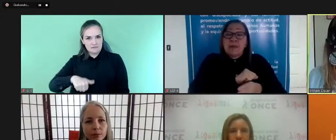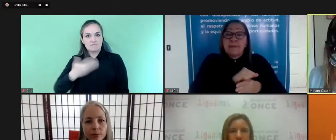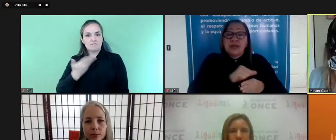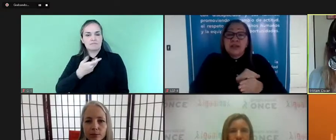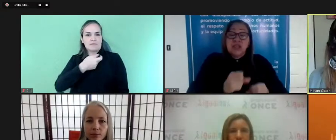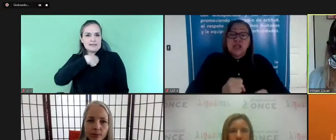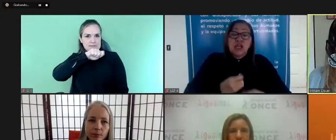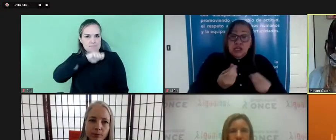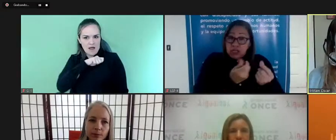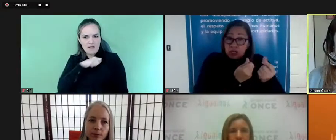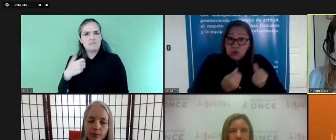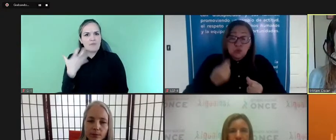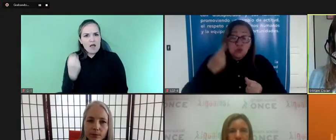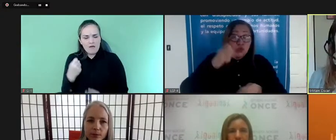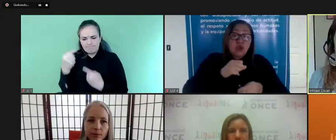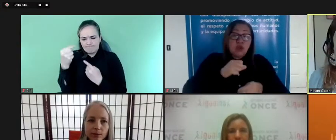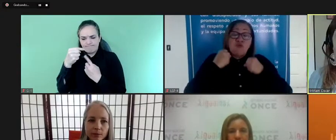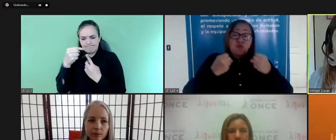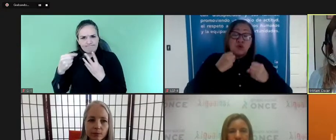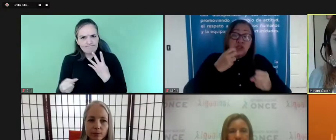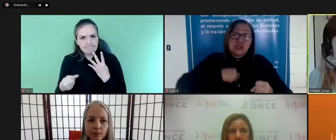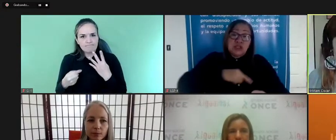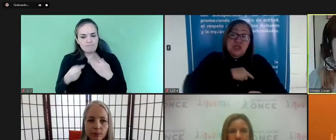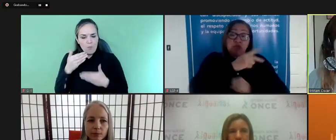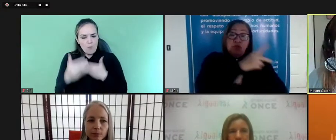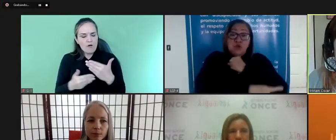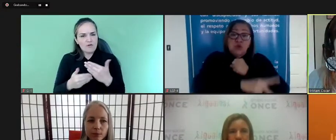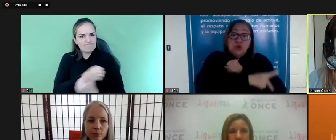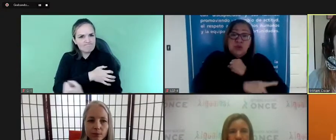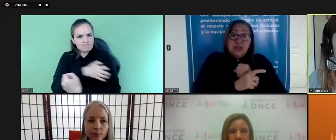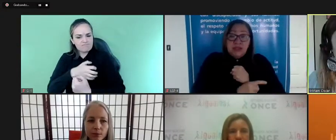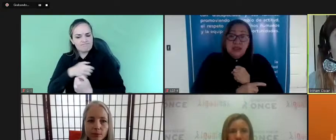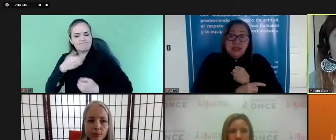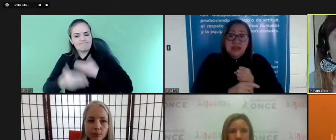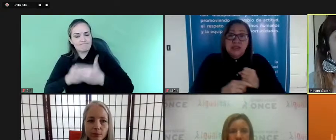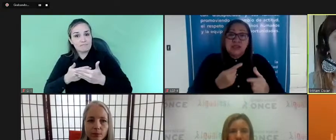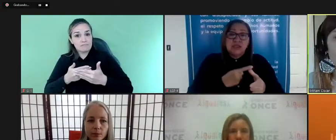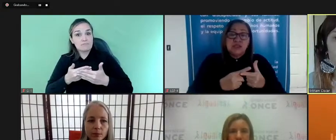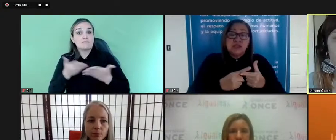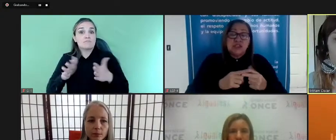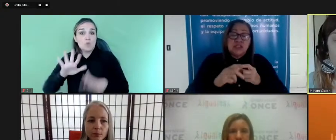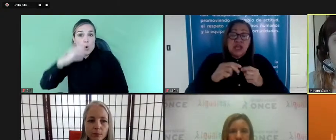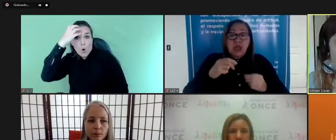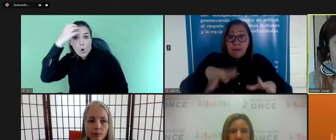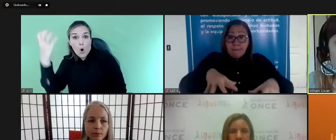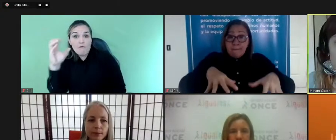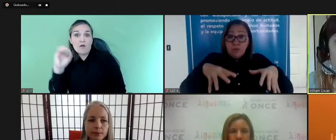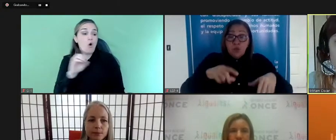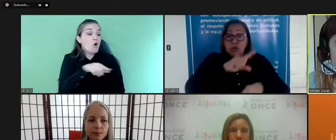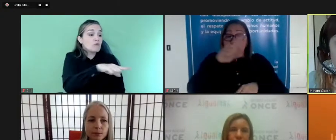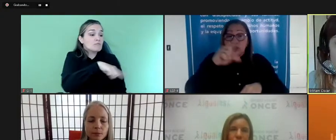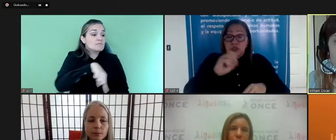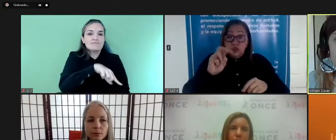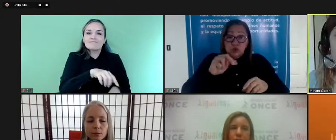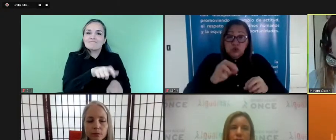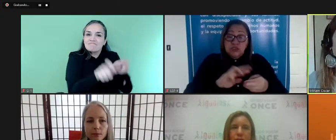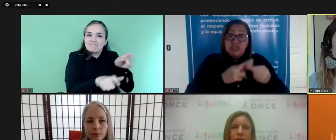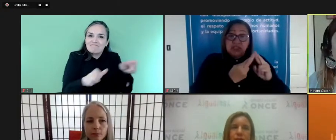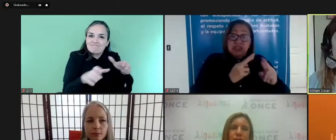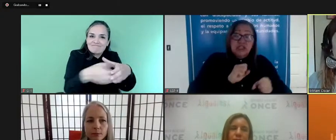have from spain good practices recourses and resources and strengths we have in our countries for public administrations